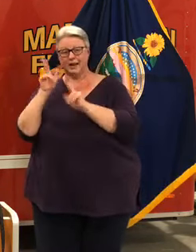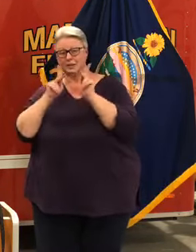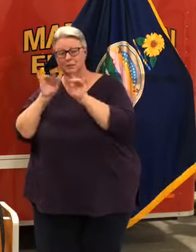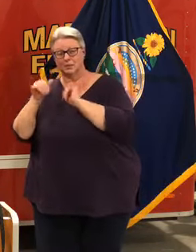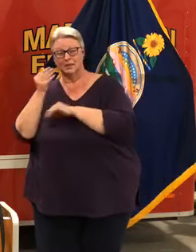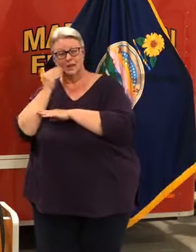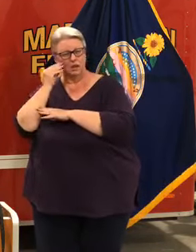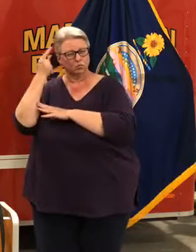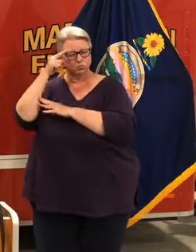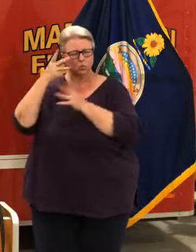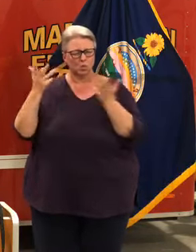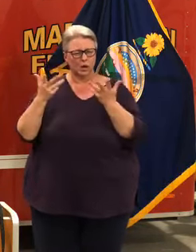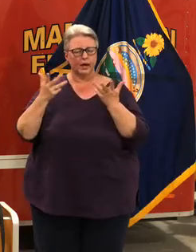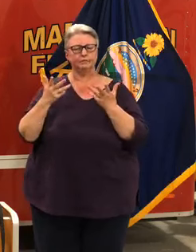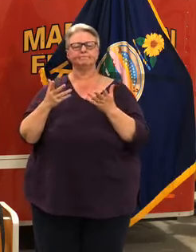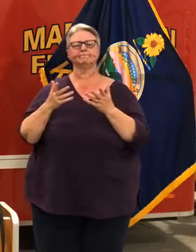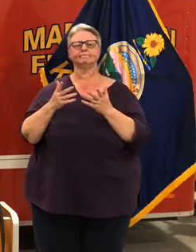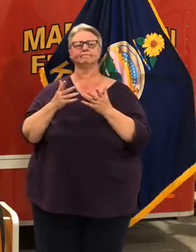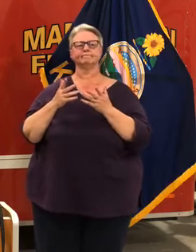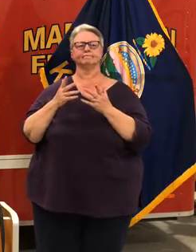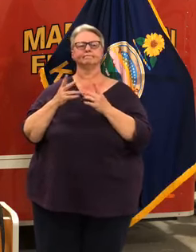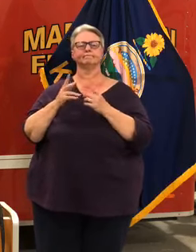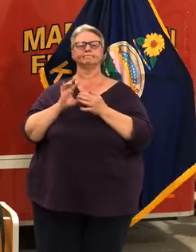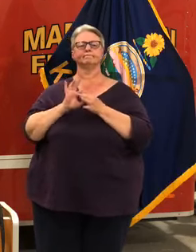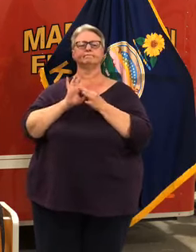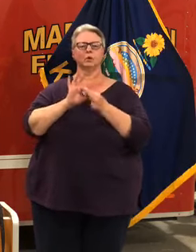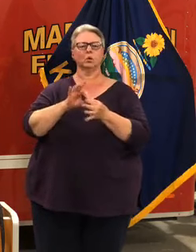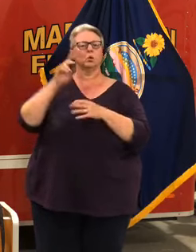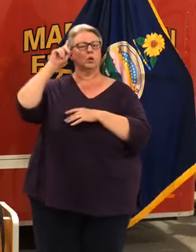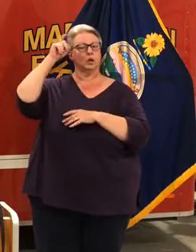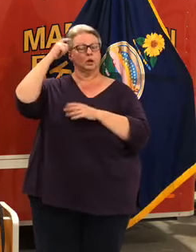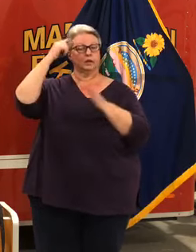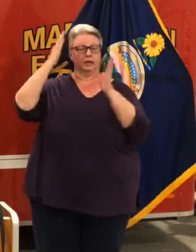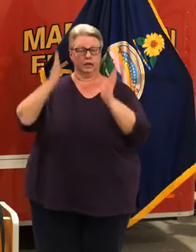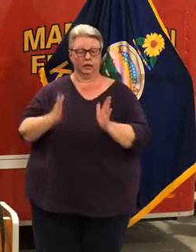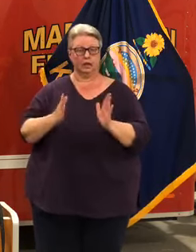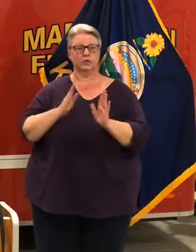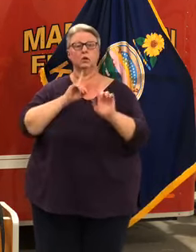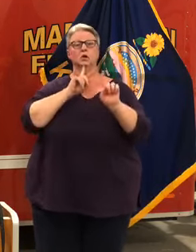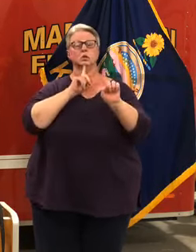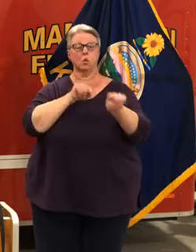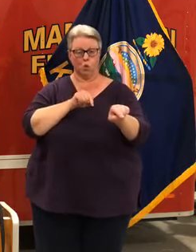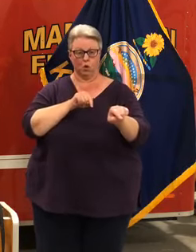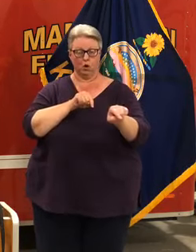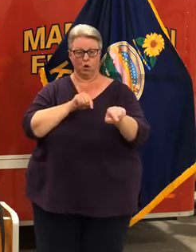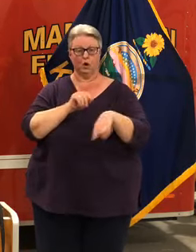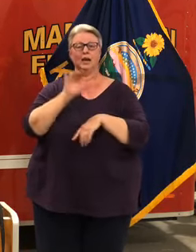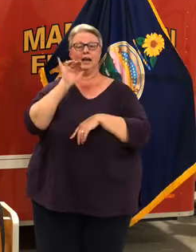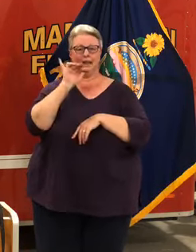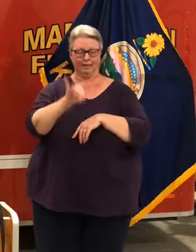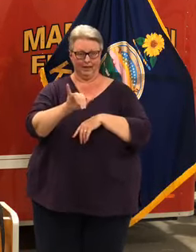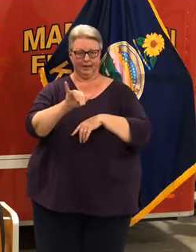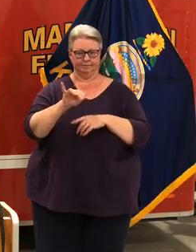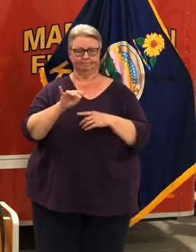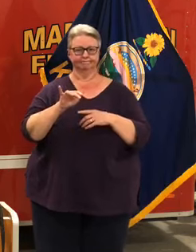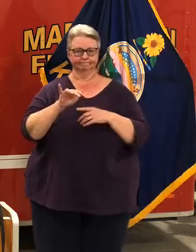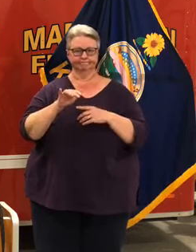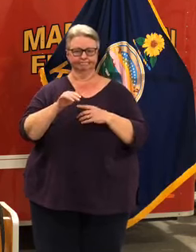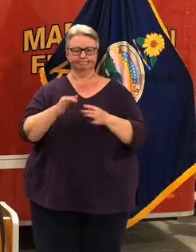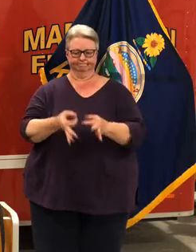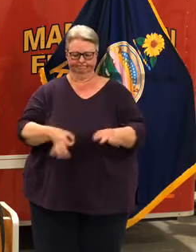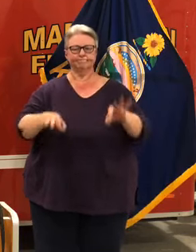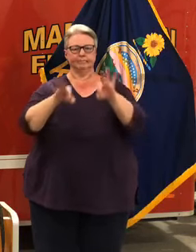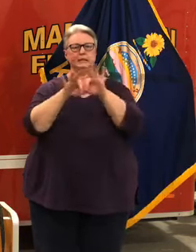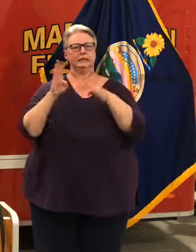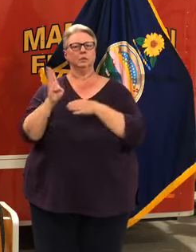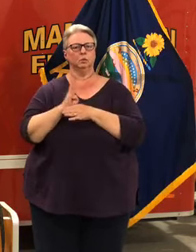According to the governor's order that was issued on Saturday, put into effect on Monday, that is considered one of the essentials, so